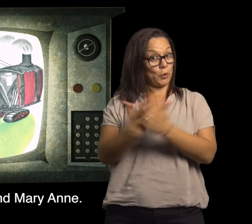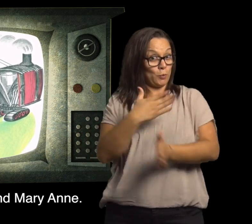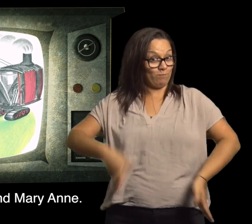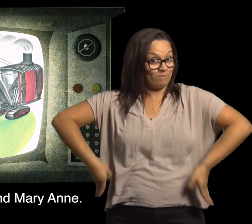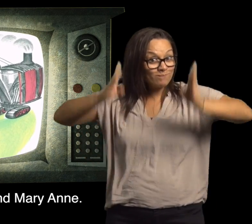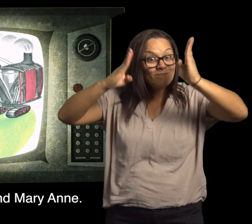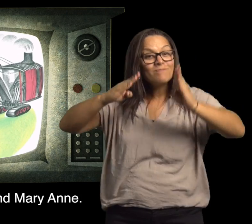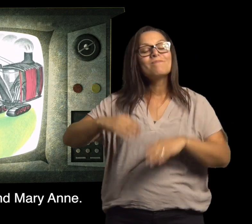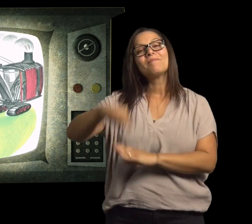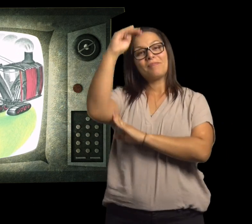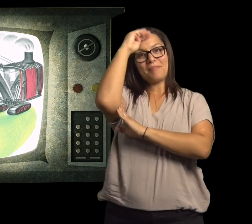Ann.